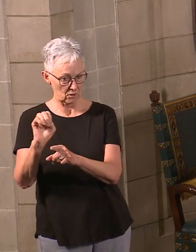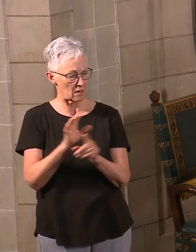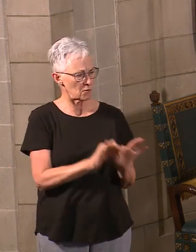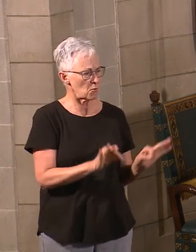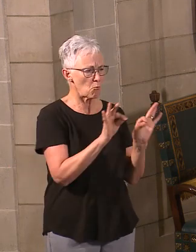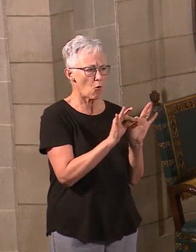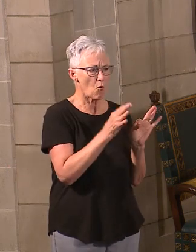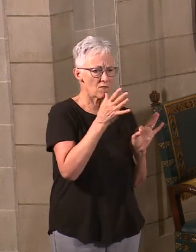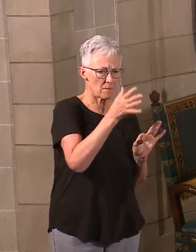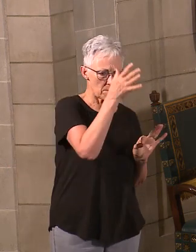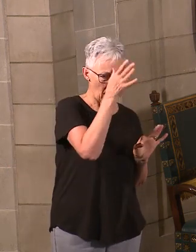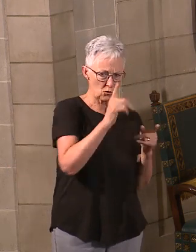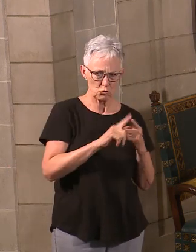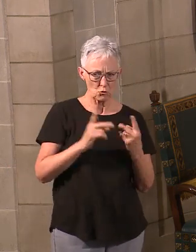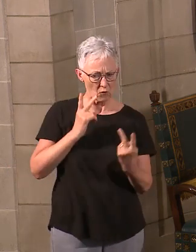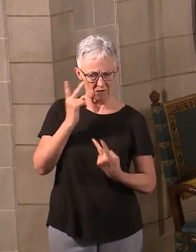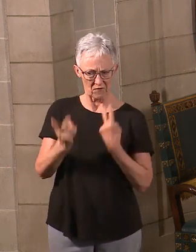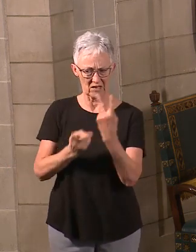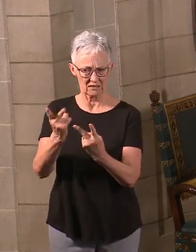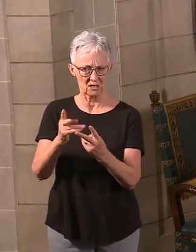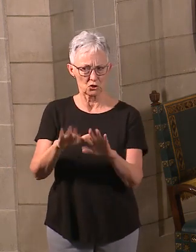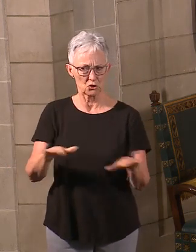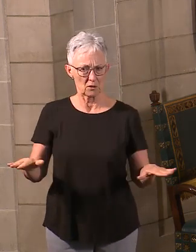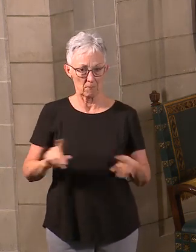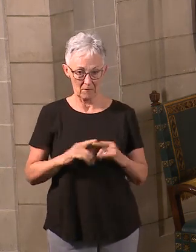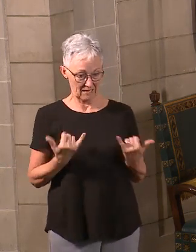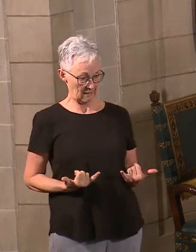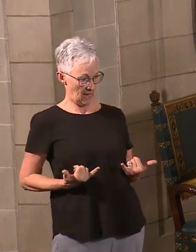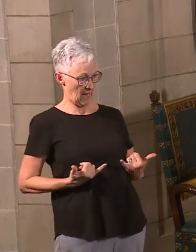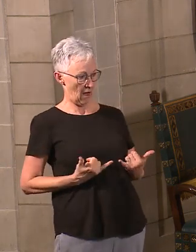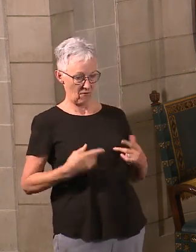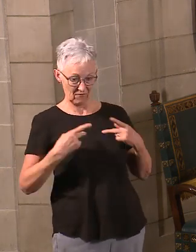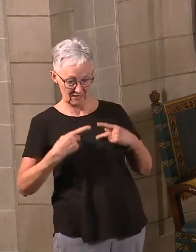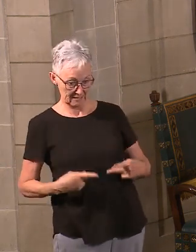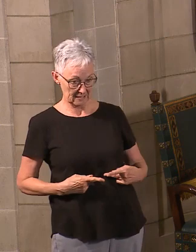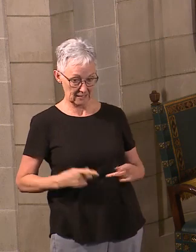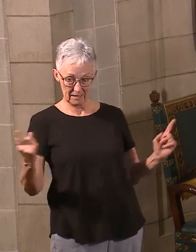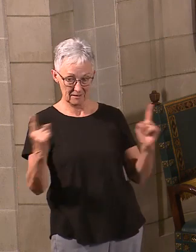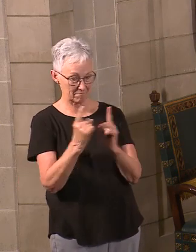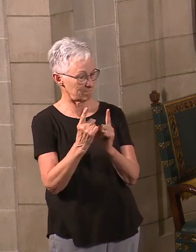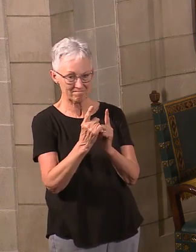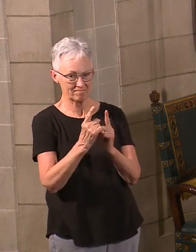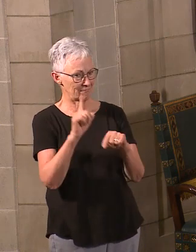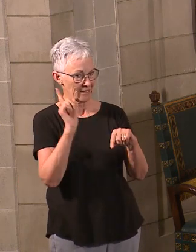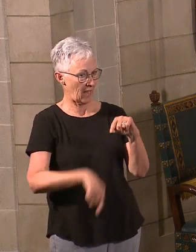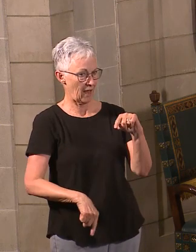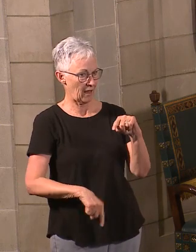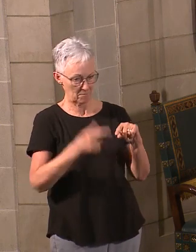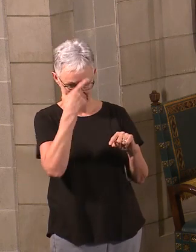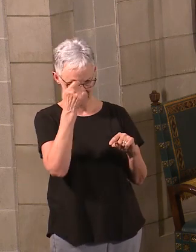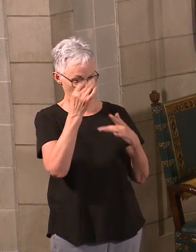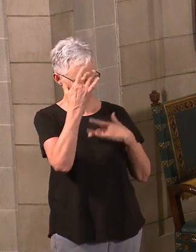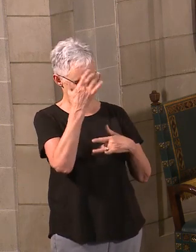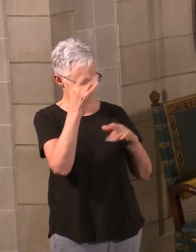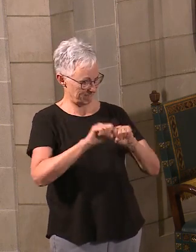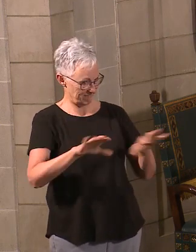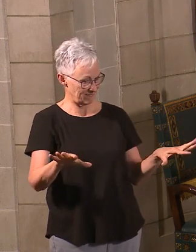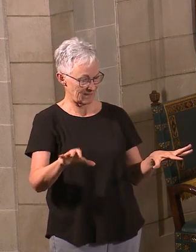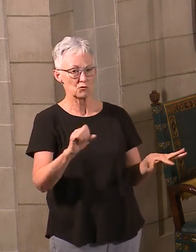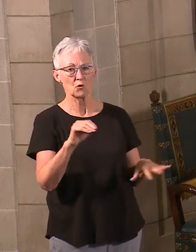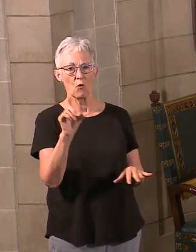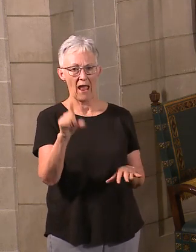occurring for virtual means, it's not the preferred medium to maintain the parent-child contact, although it is a unique solution during